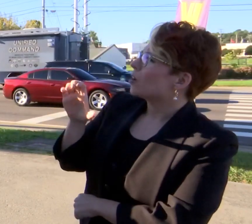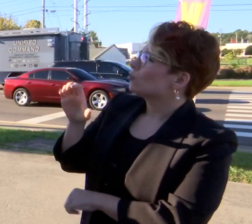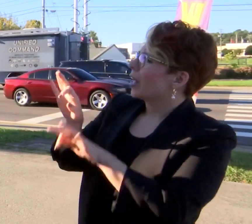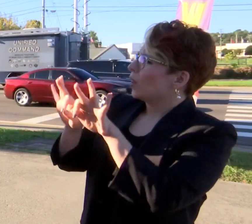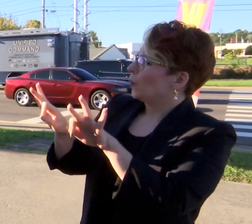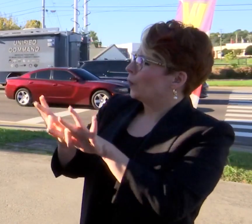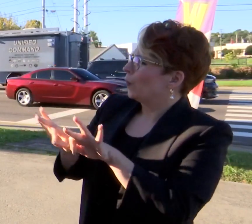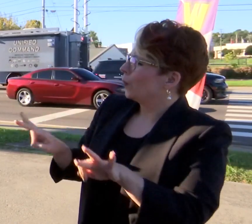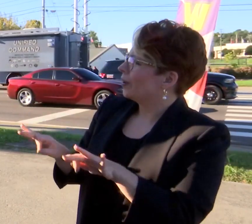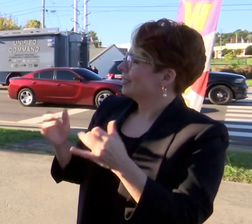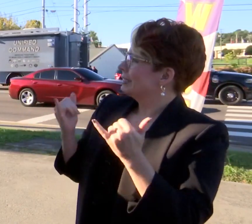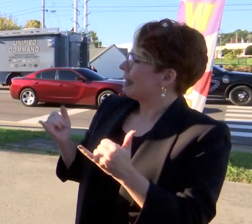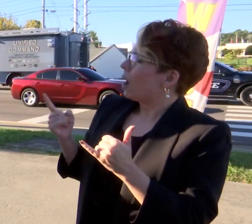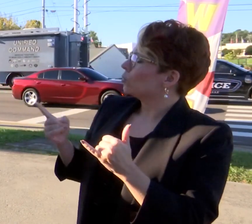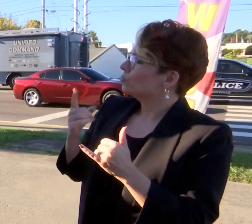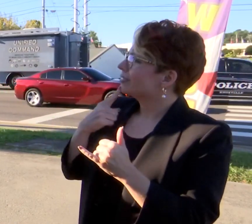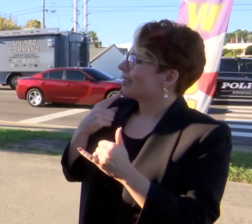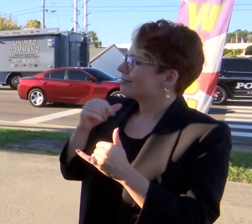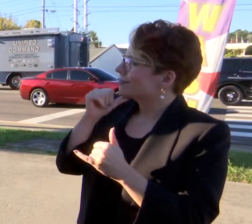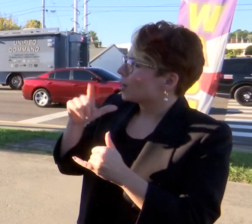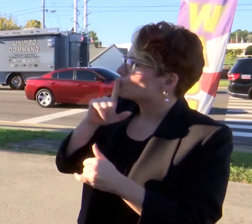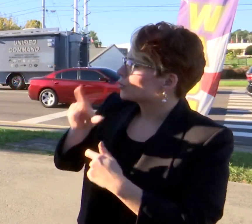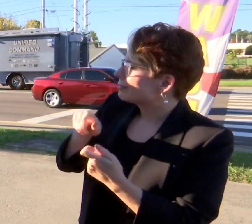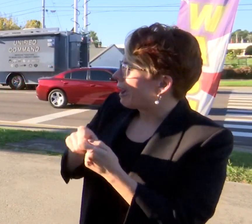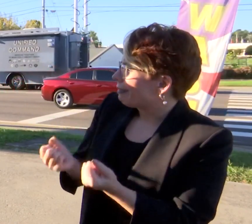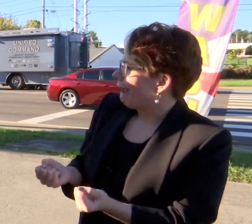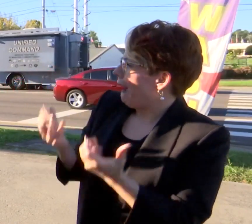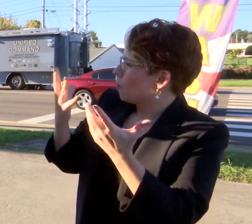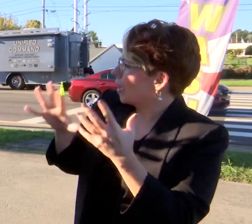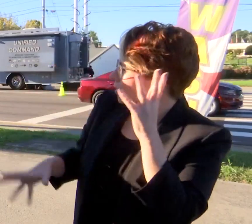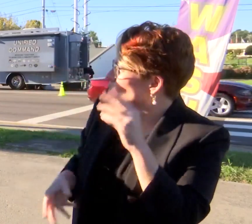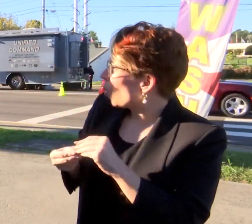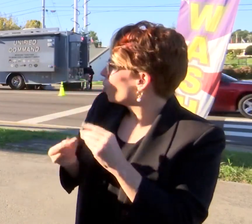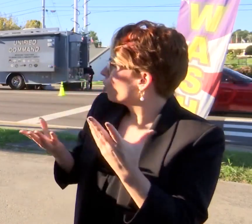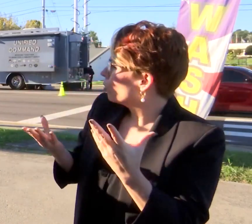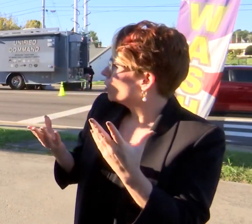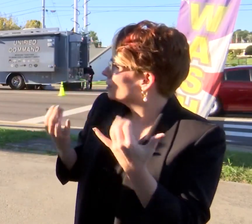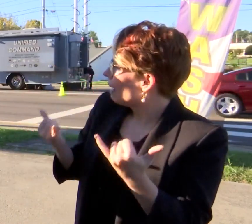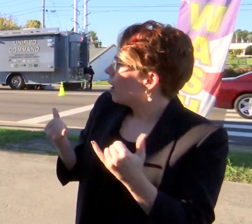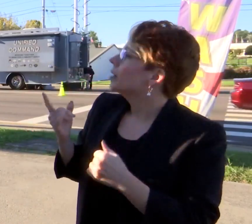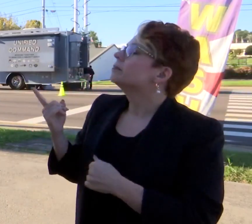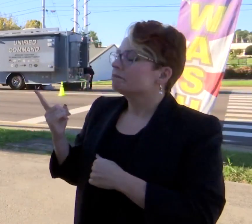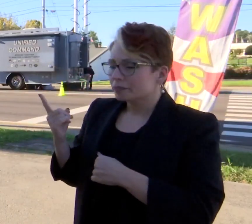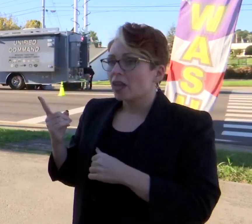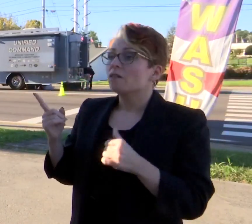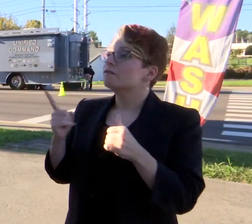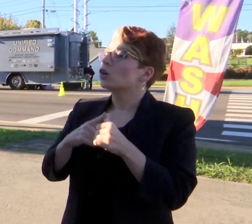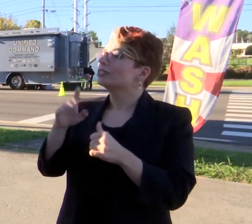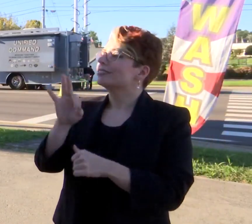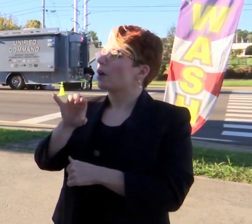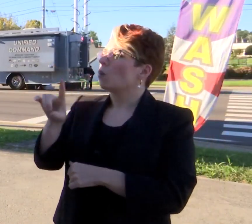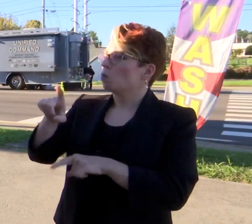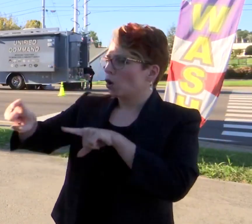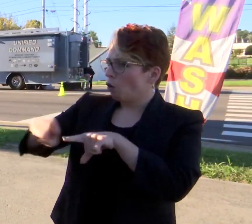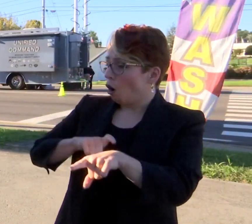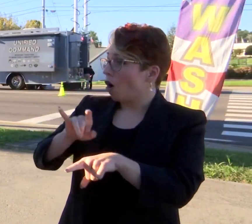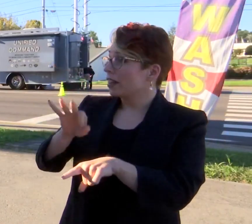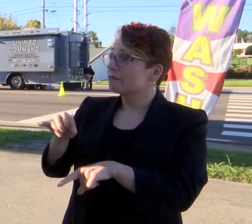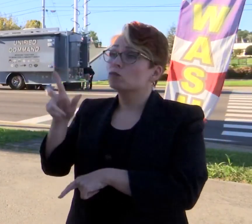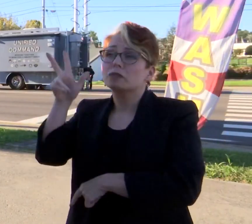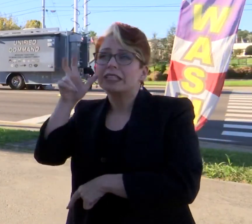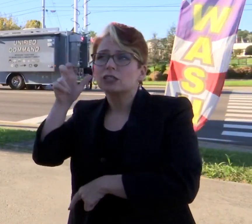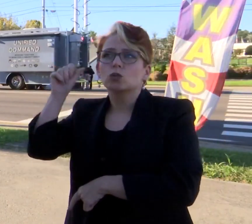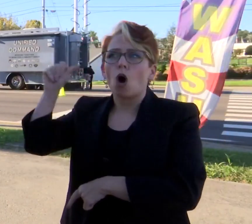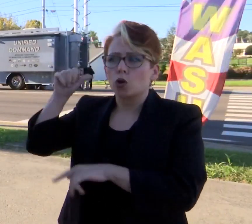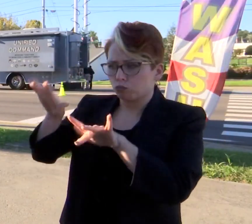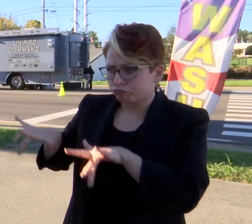really sure how many pieces of dynamite are in the box. Do you have any idea at this point? Or? That was what initially reported. The initial 911 call, for anybody who's heard the audio of that call, is that